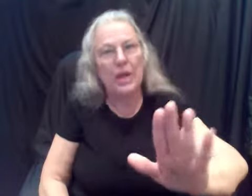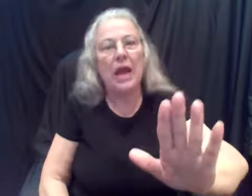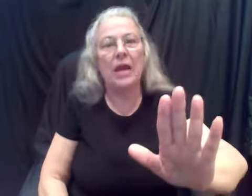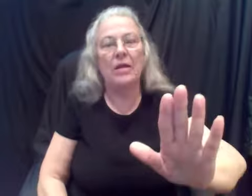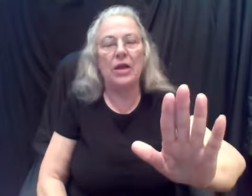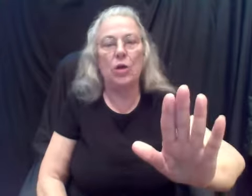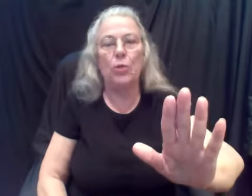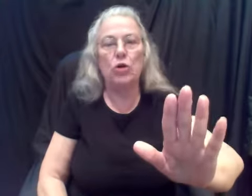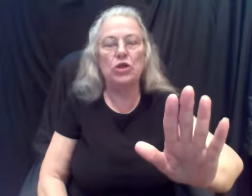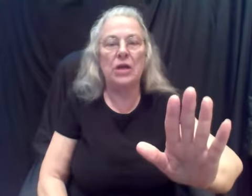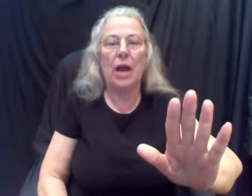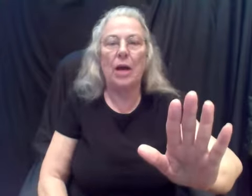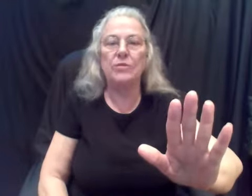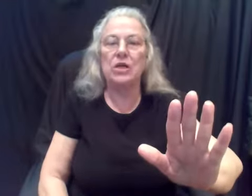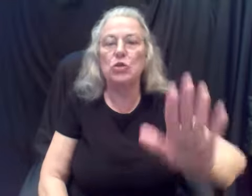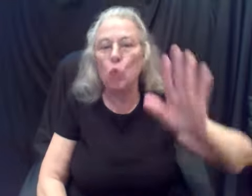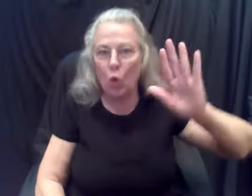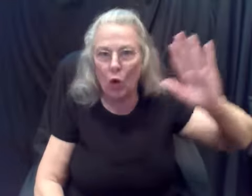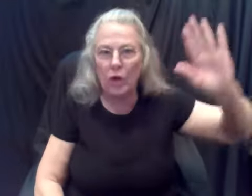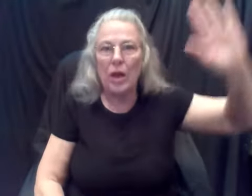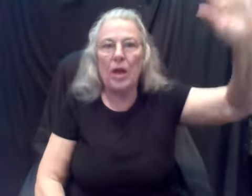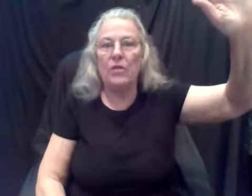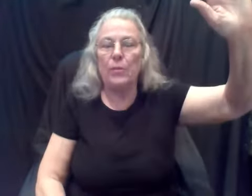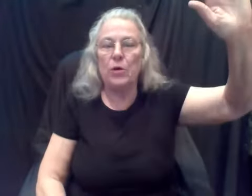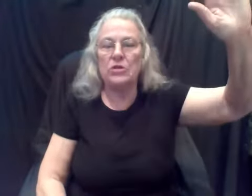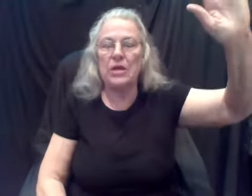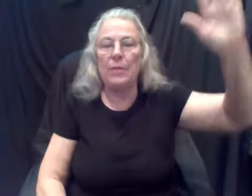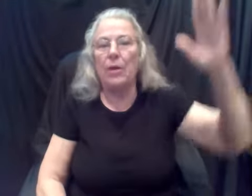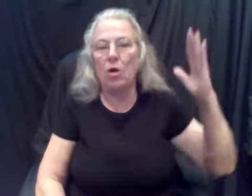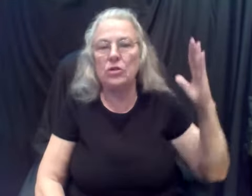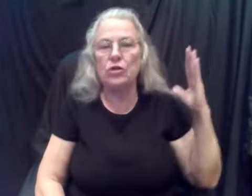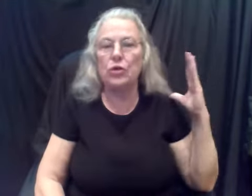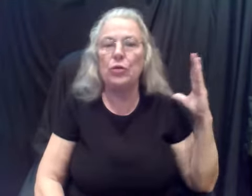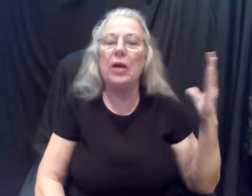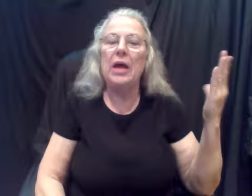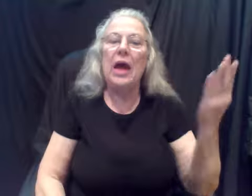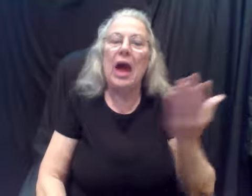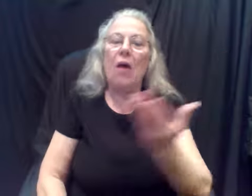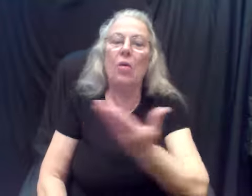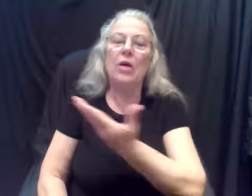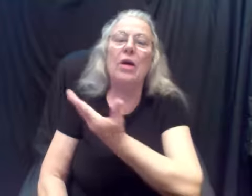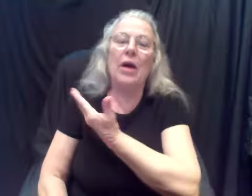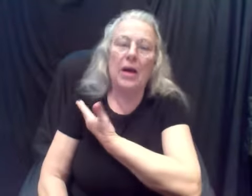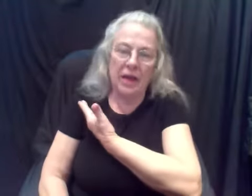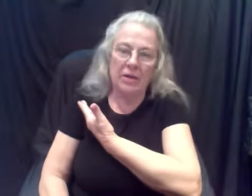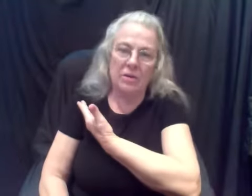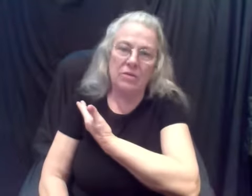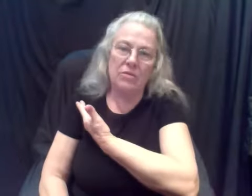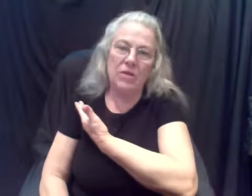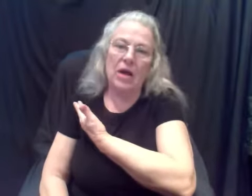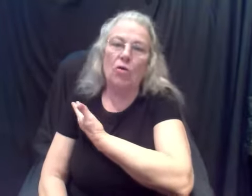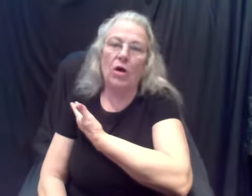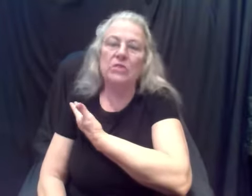hand, like you're pushing objects toward the person it belongs to. Our, again, across from